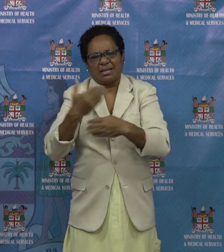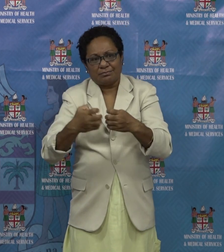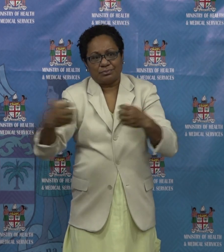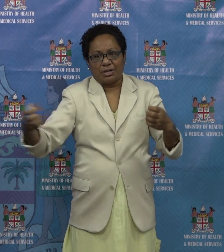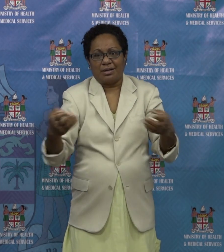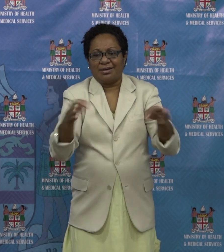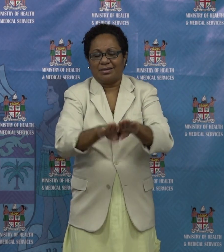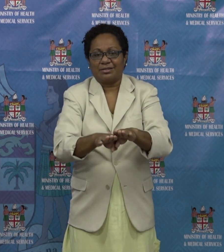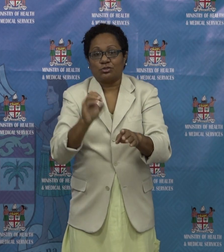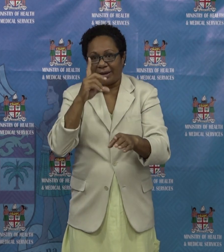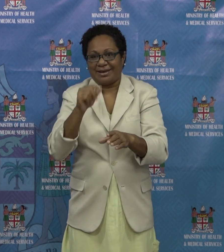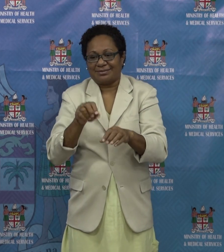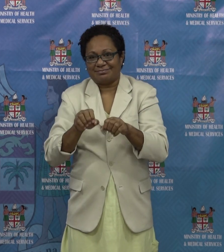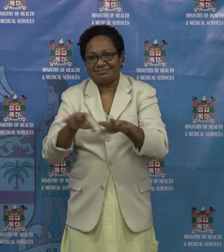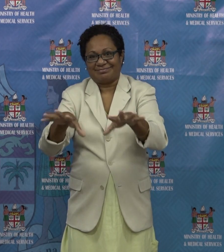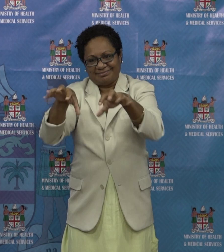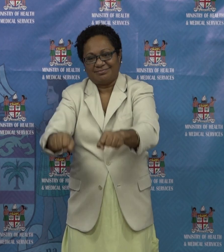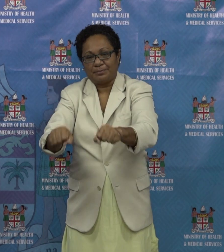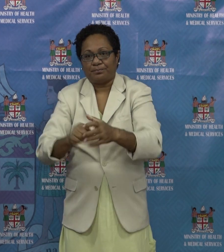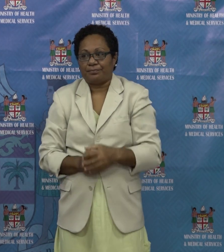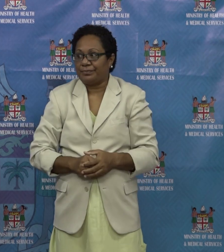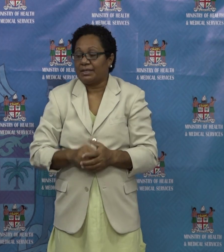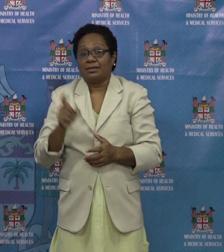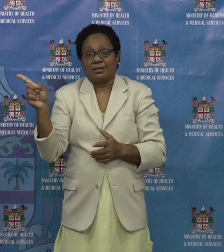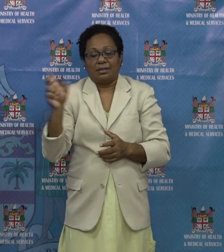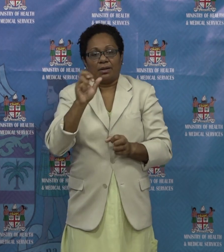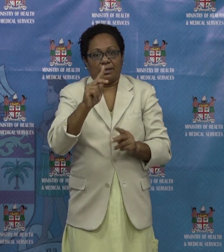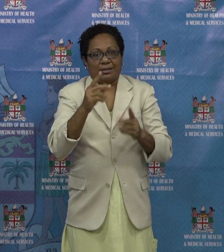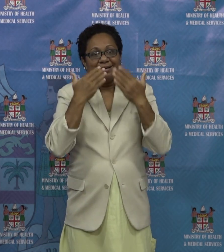Yes, I need to be again clear.